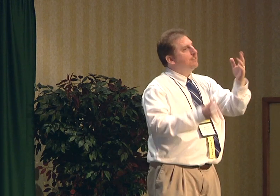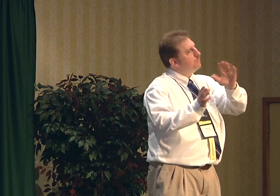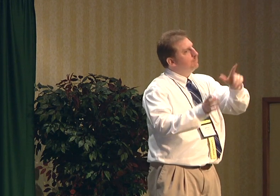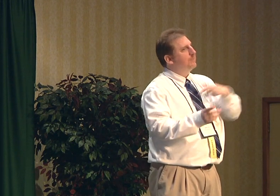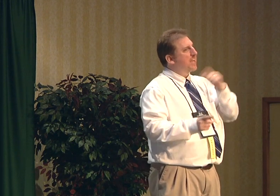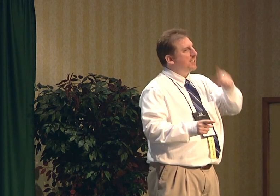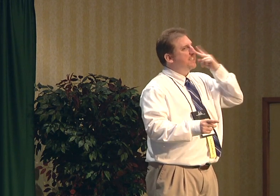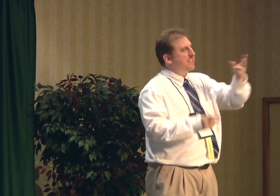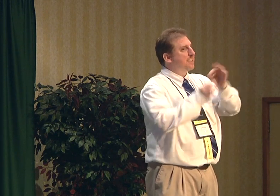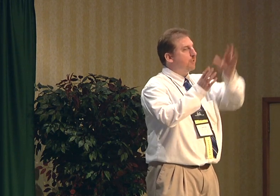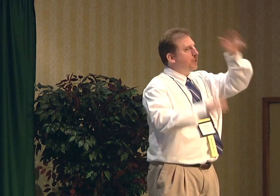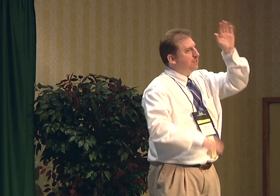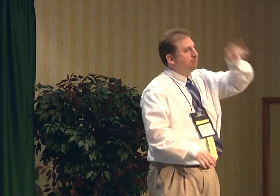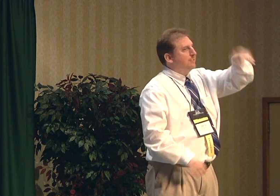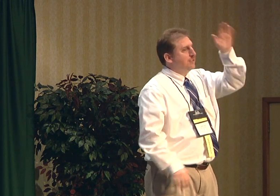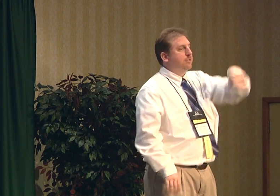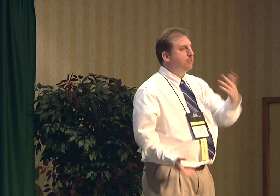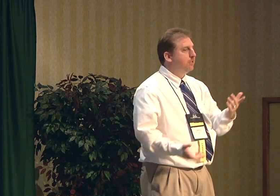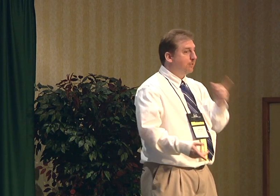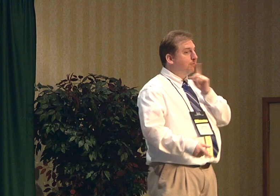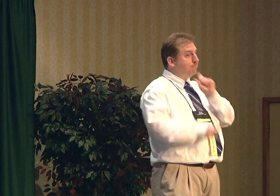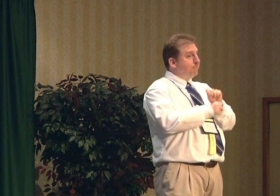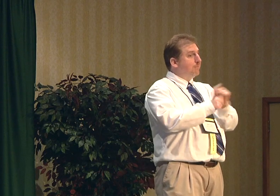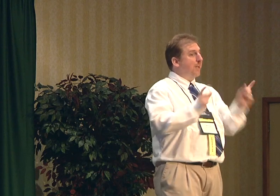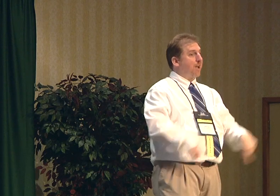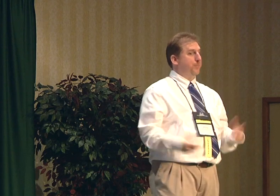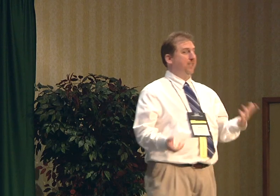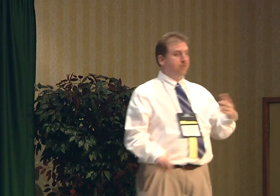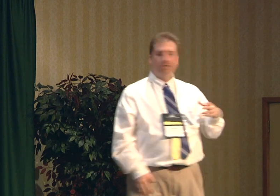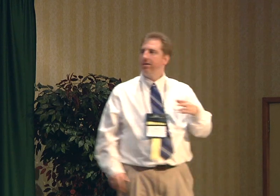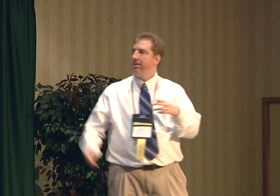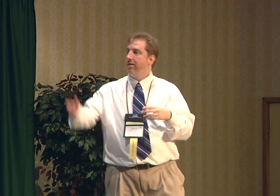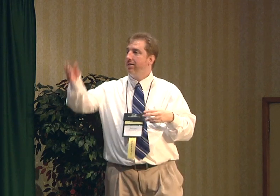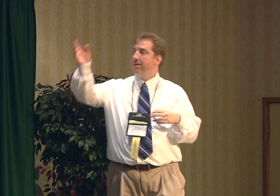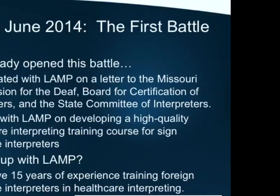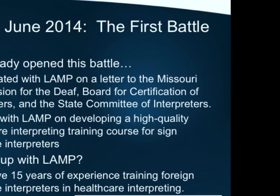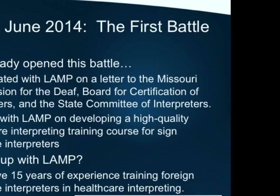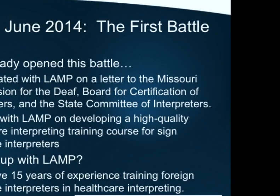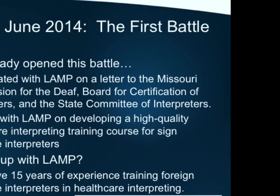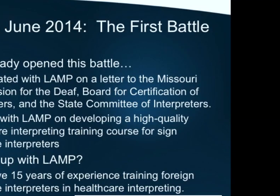me, I need to be able to see the interpreter. Excuse me, you can have me look." It really happened.